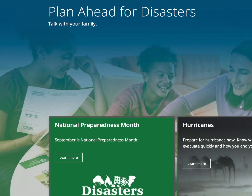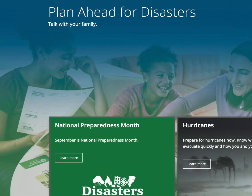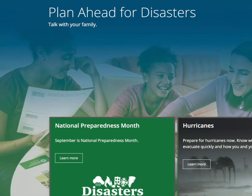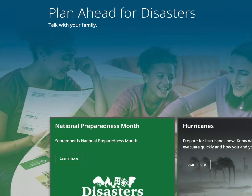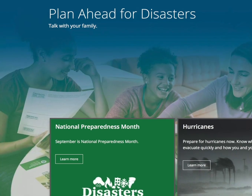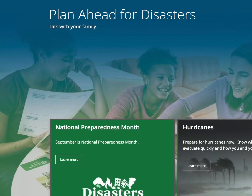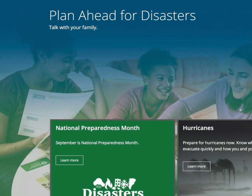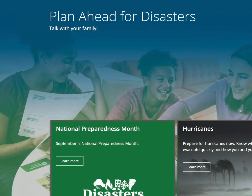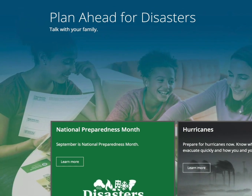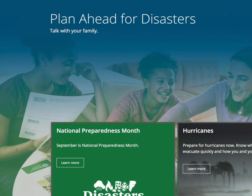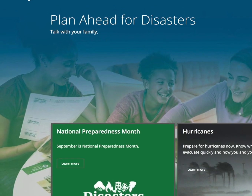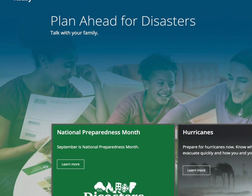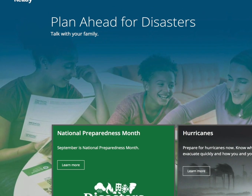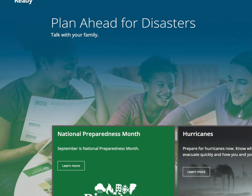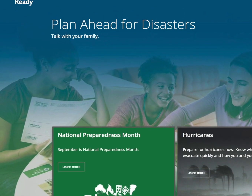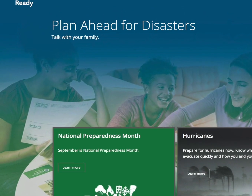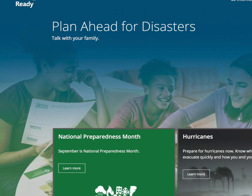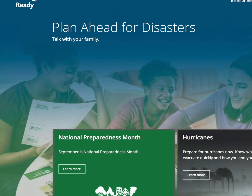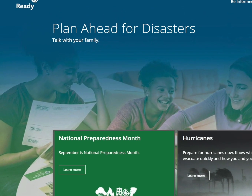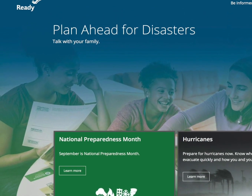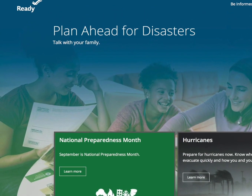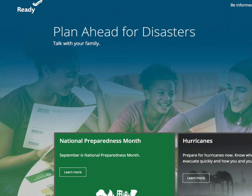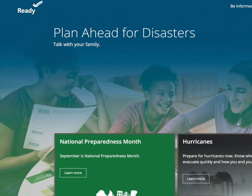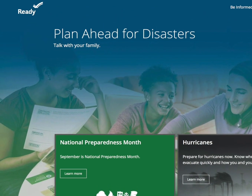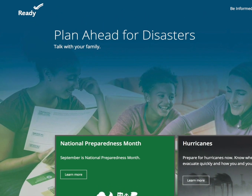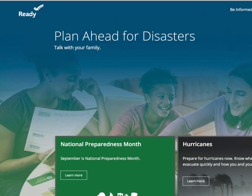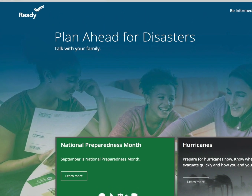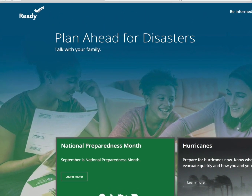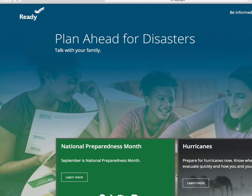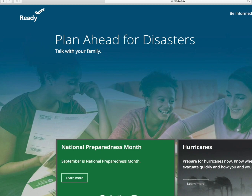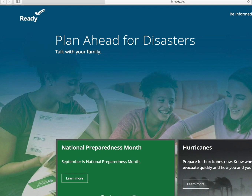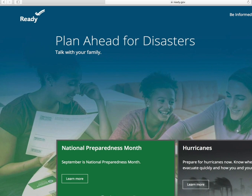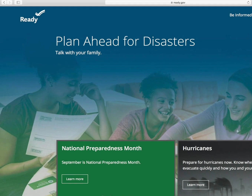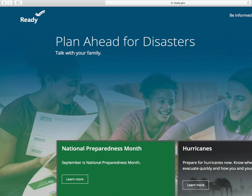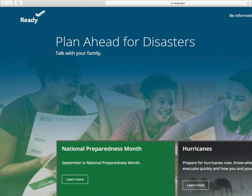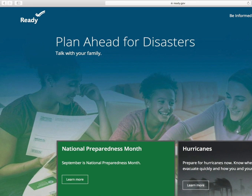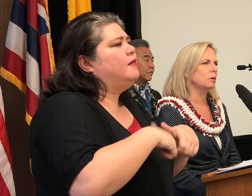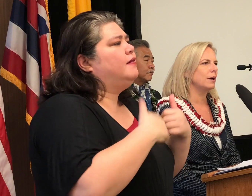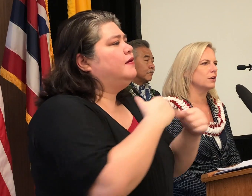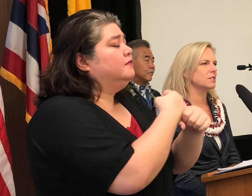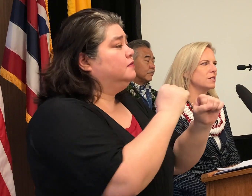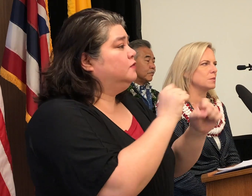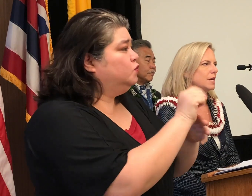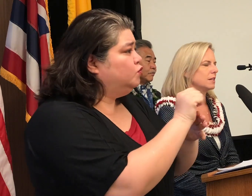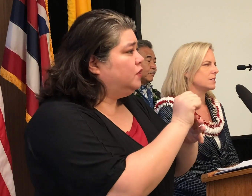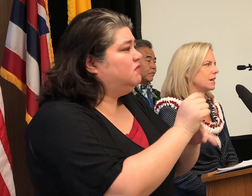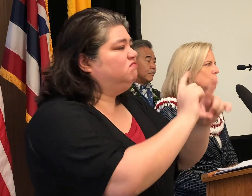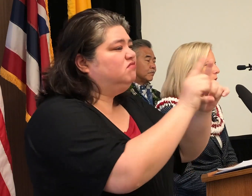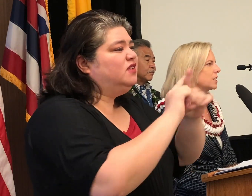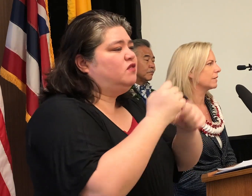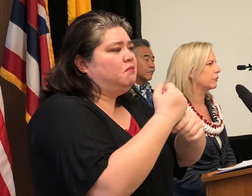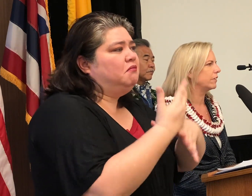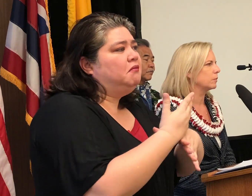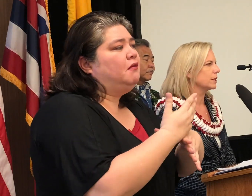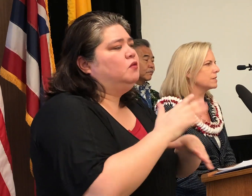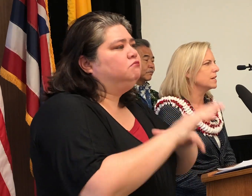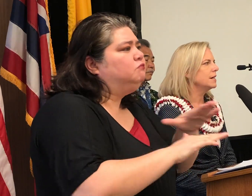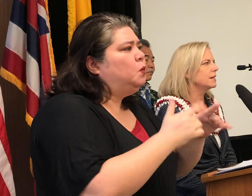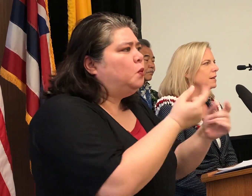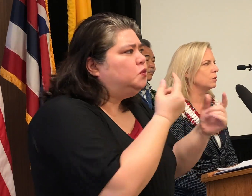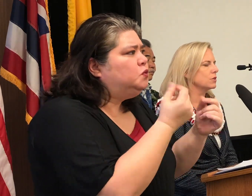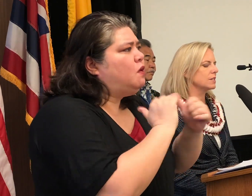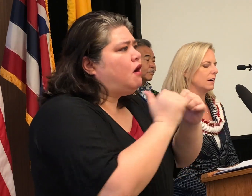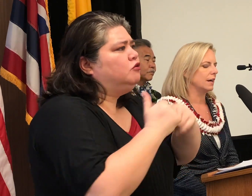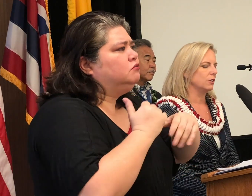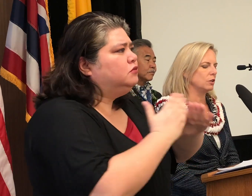to visit ready.gov to learn about life-saving training and other preparedness steps they can take to protect their families